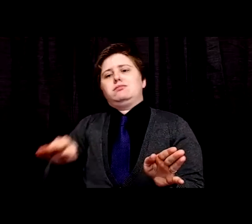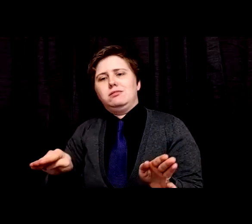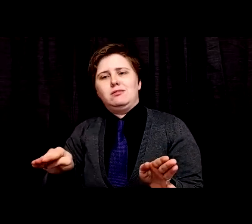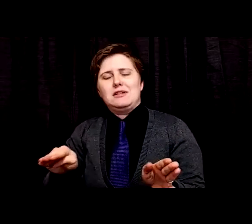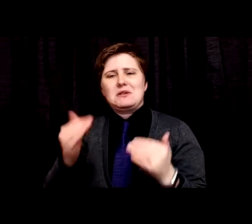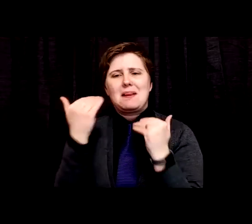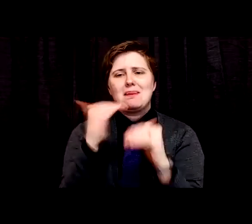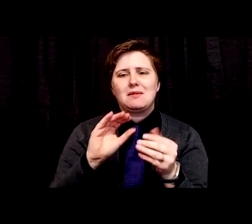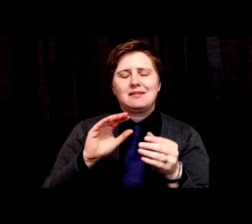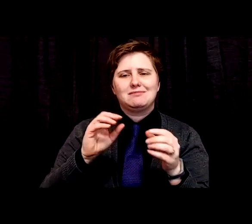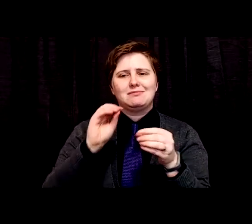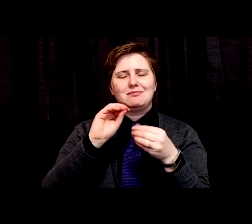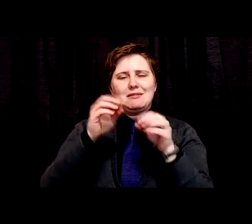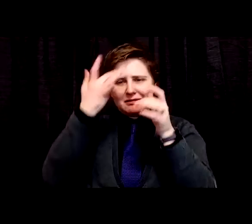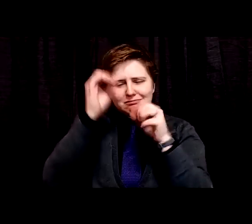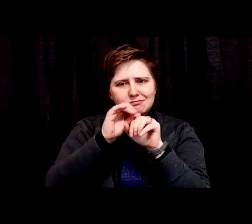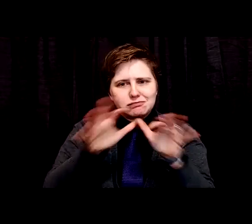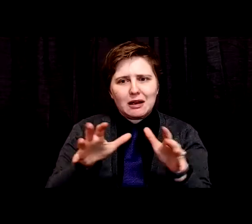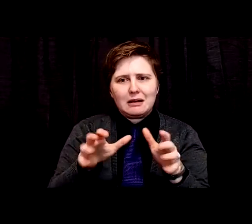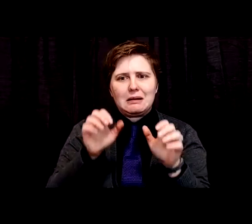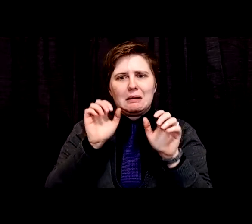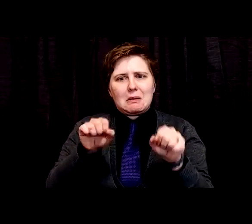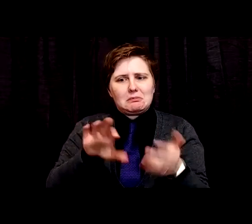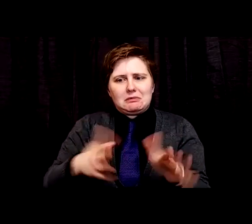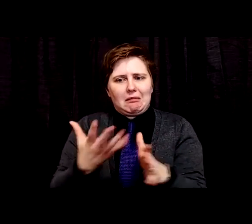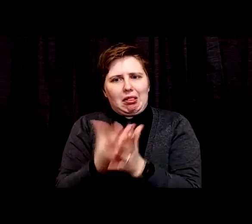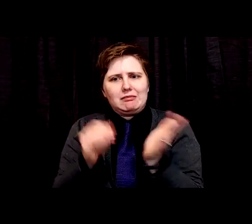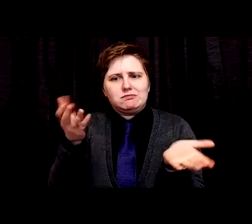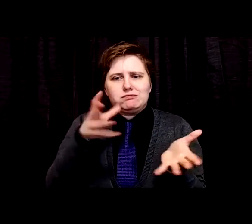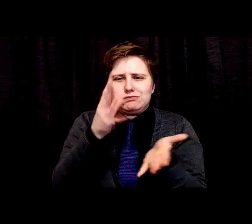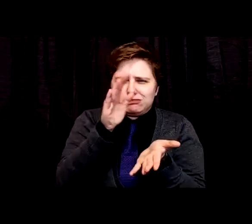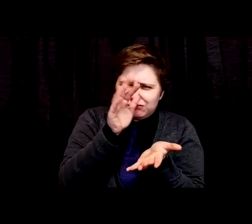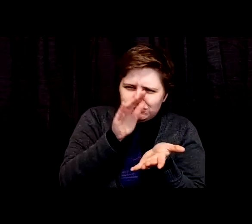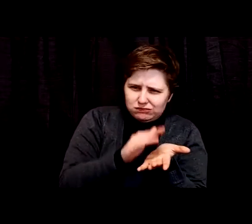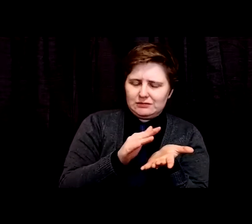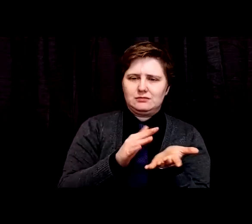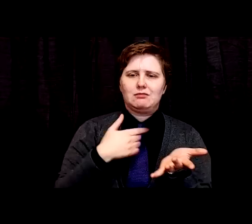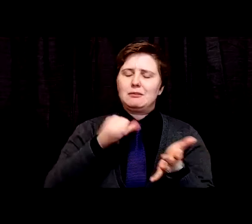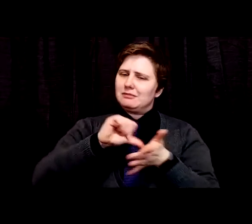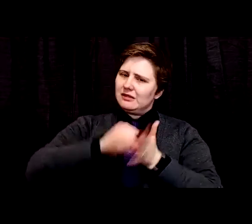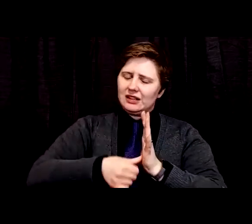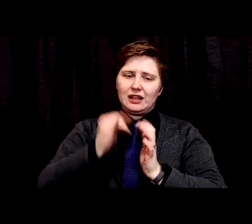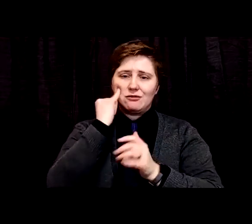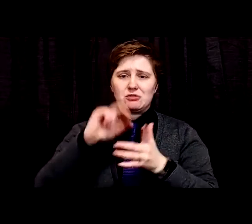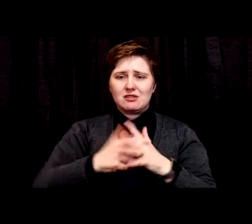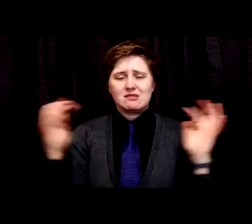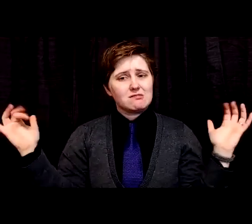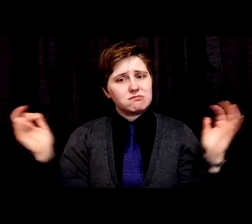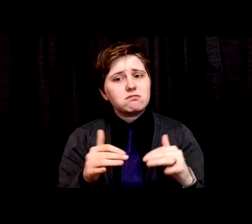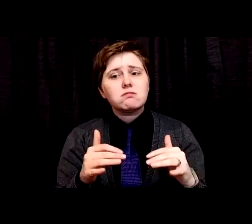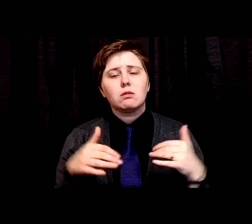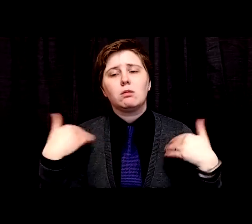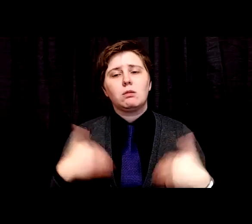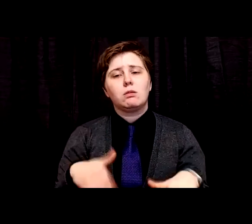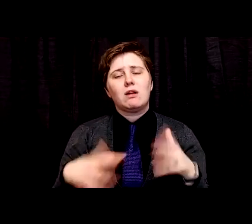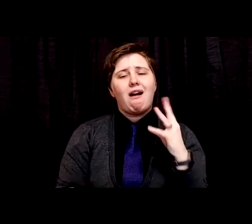mortality in our community. That I really want to stress that And if we start getting together, we're starting to add to